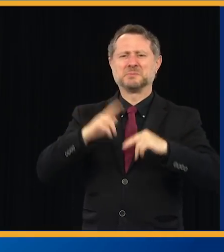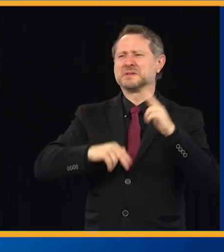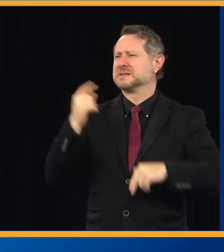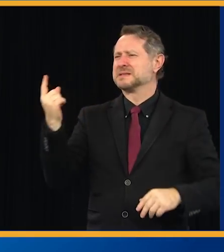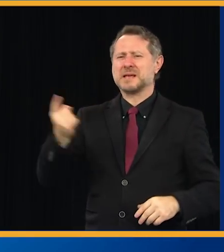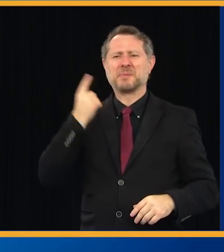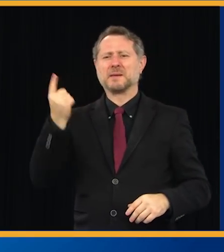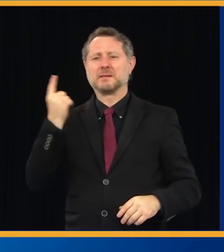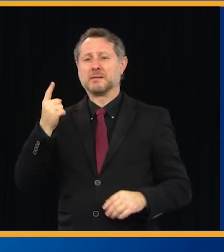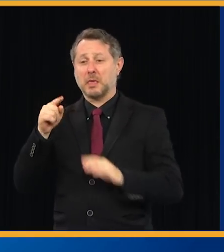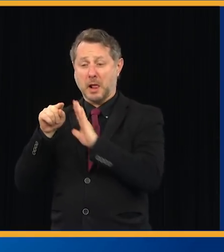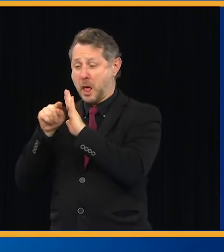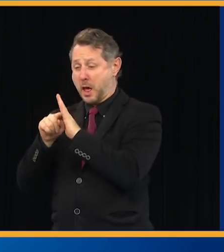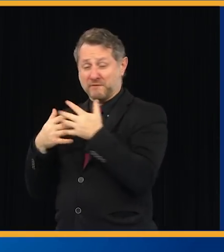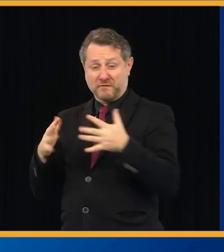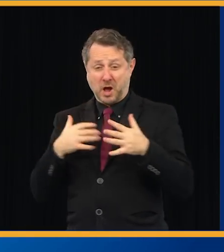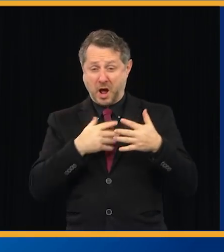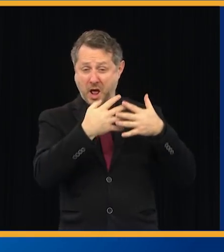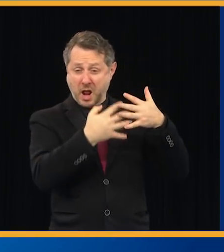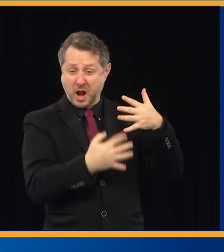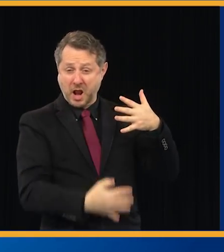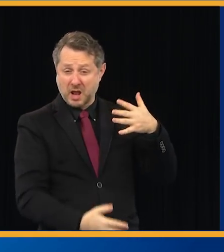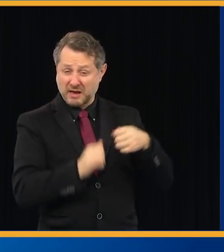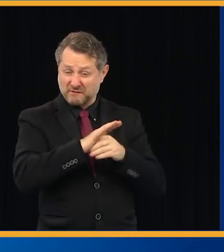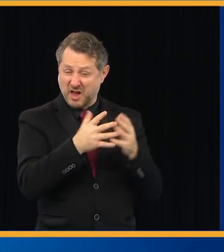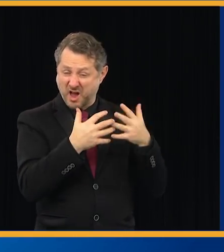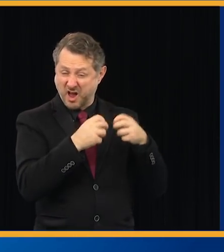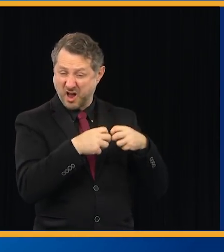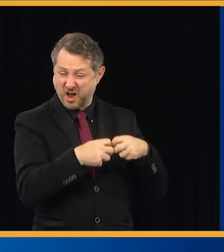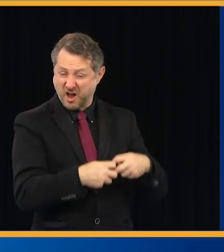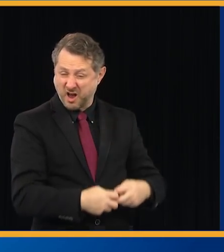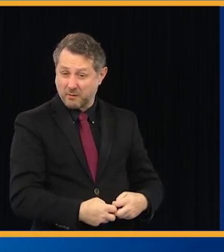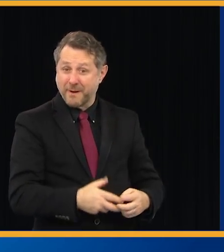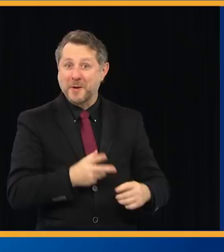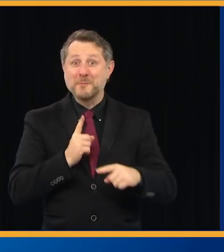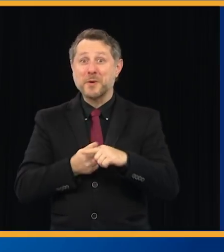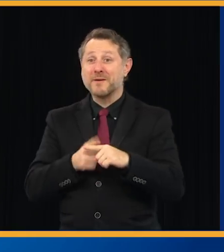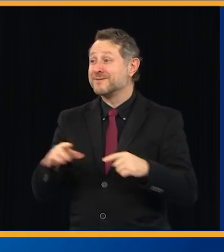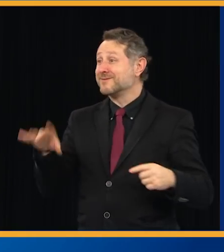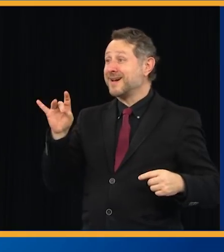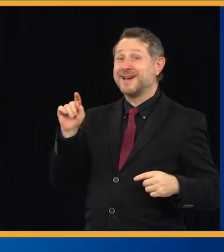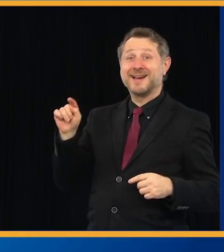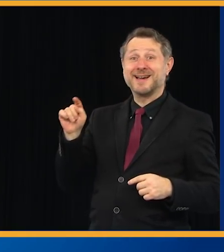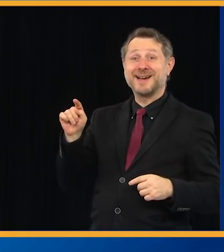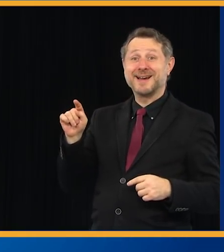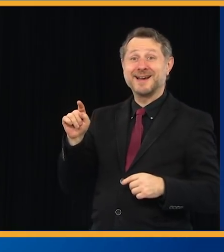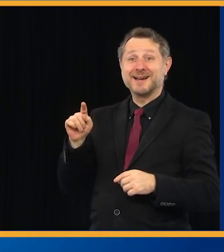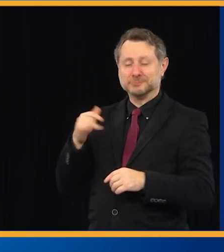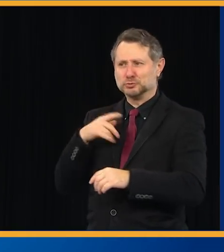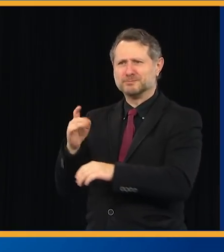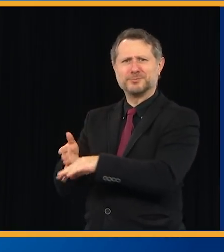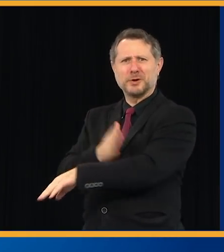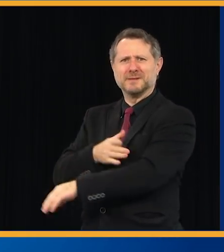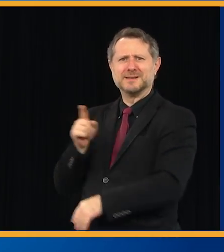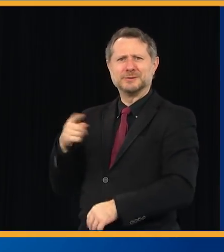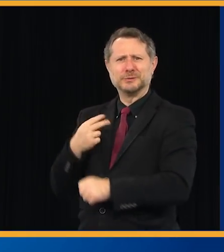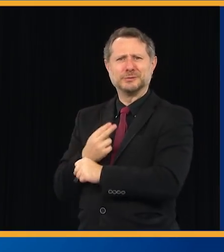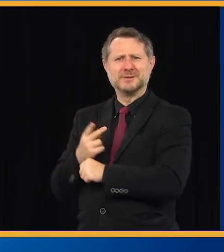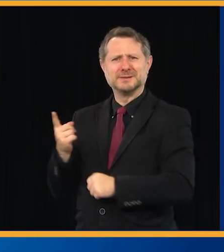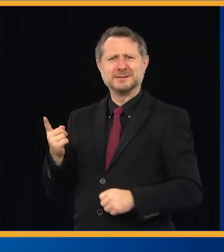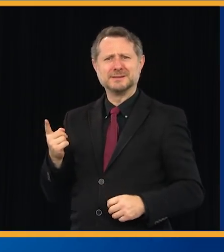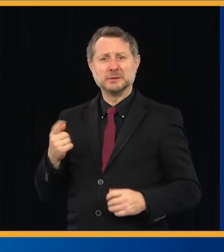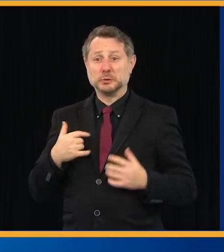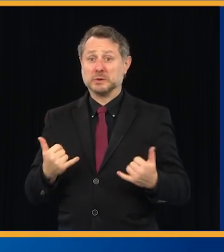viral storm and actually improve your situation? We're on Long Island. We went through Superstorm Sandy. It